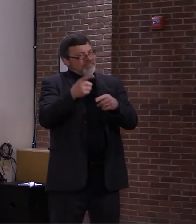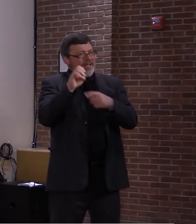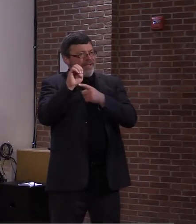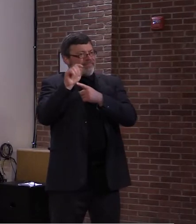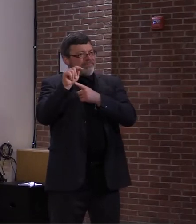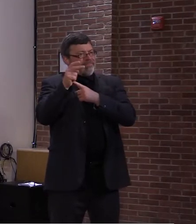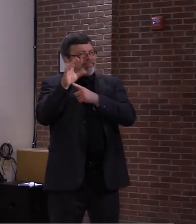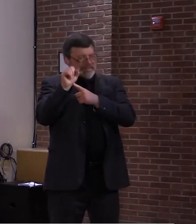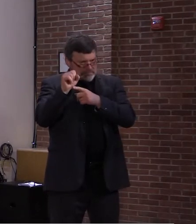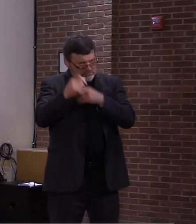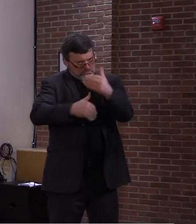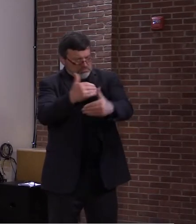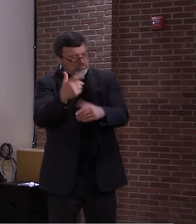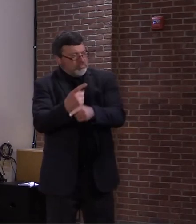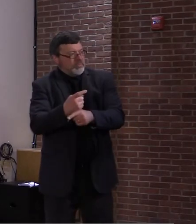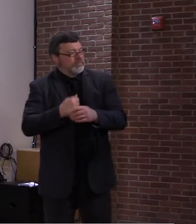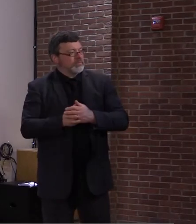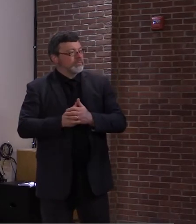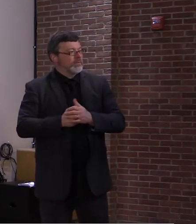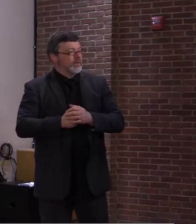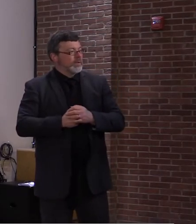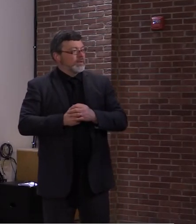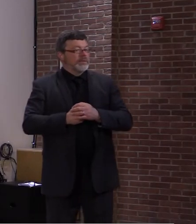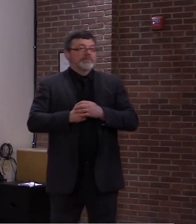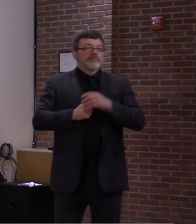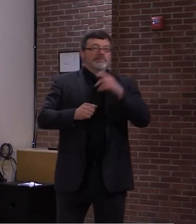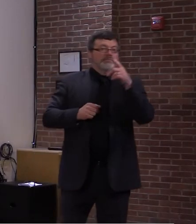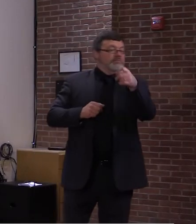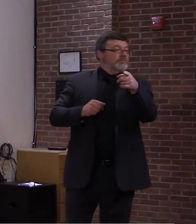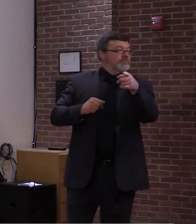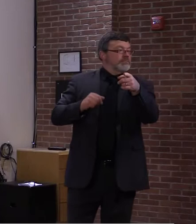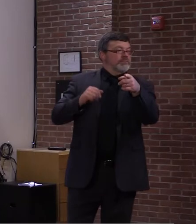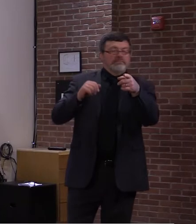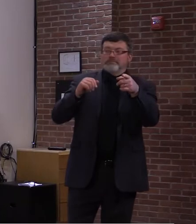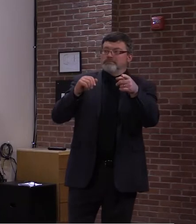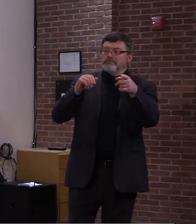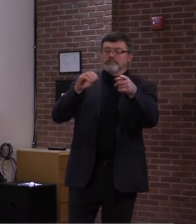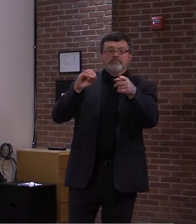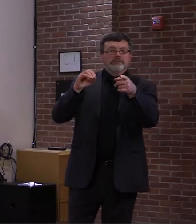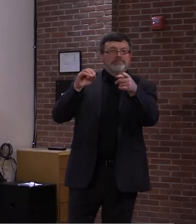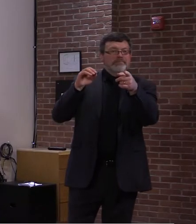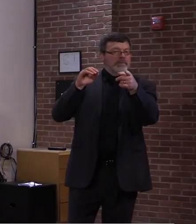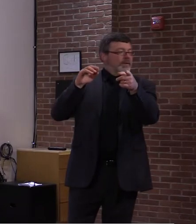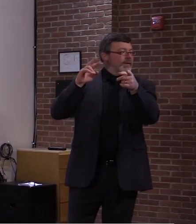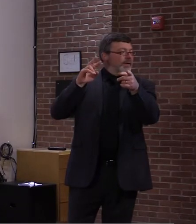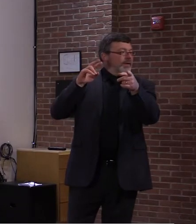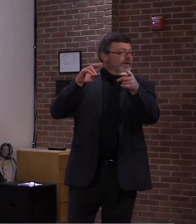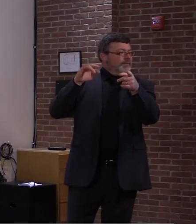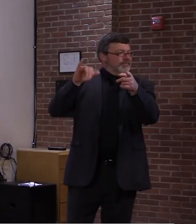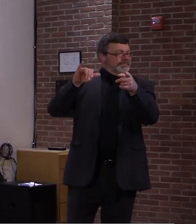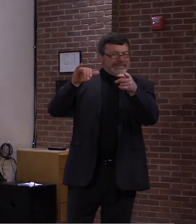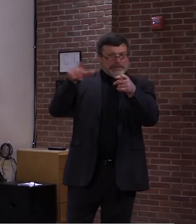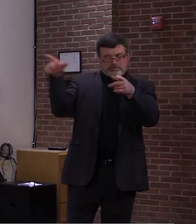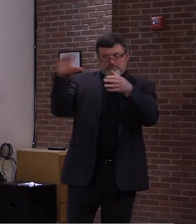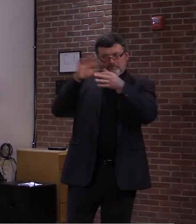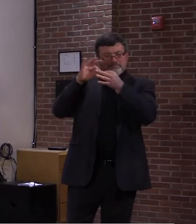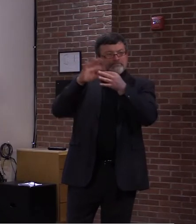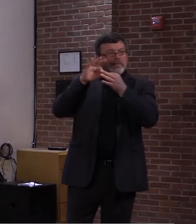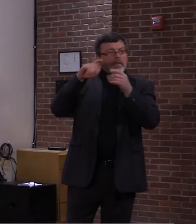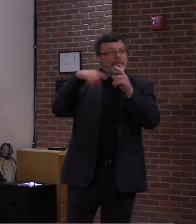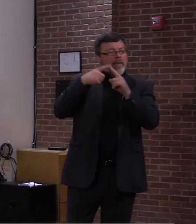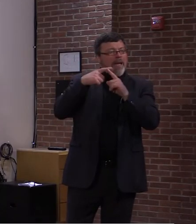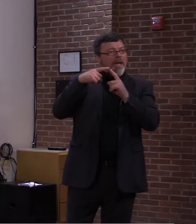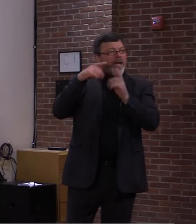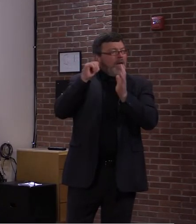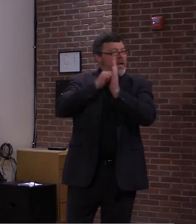Circling back to the Roe decision, of course, abortion, no matter how this turns out, is going to be